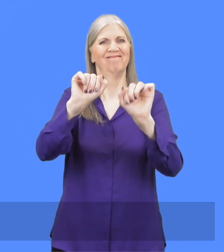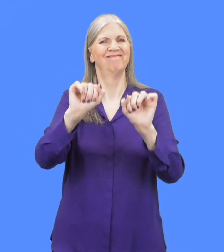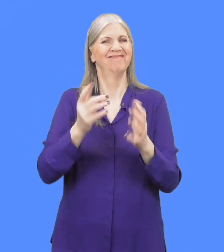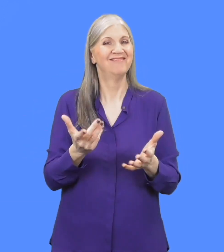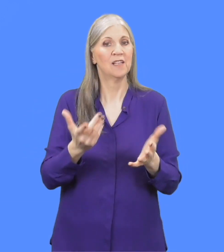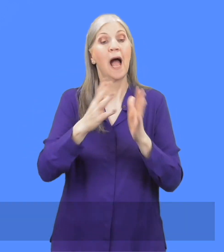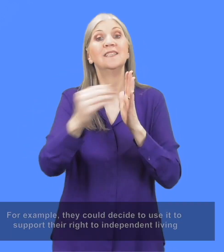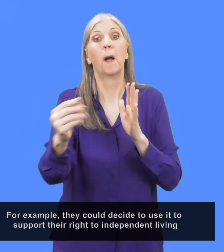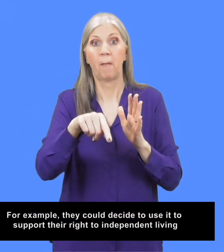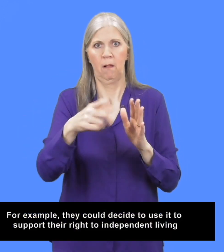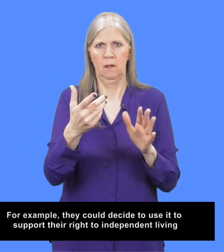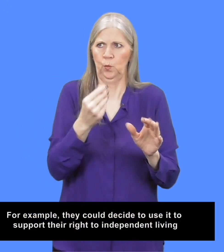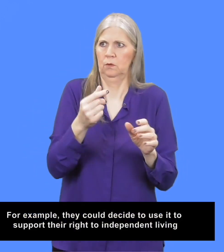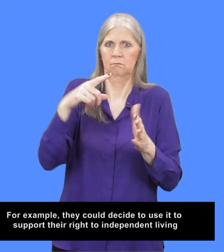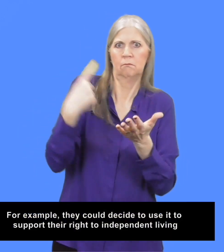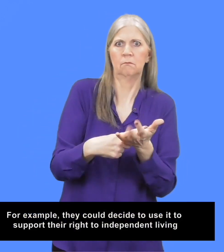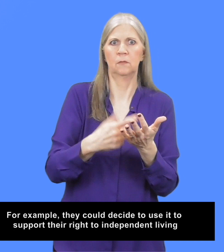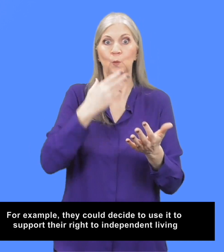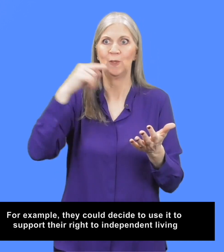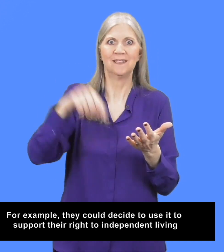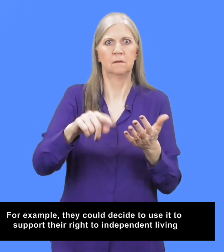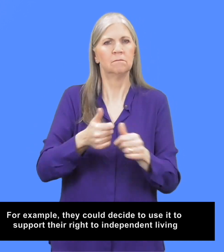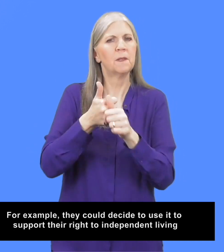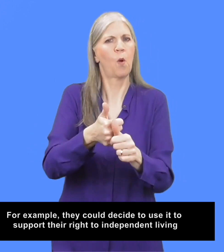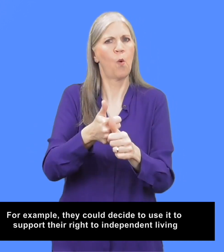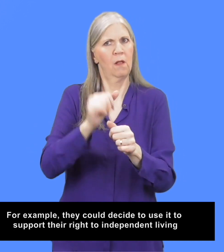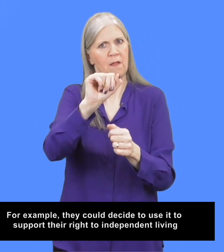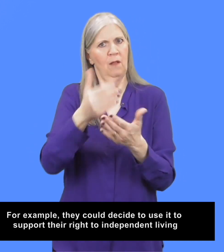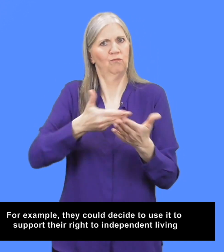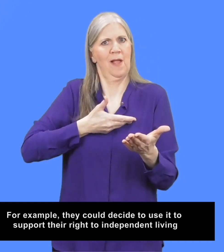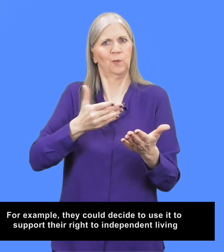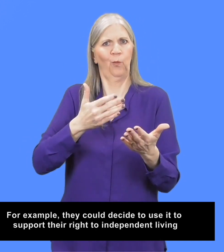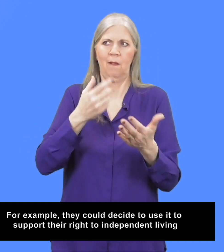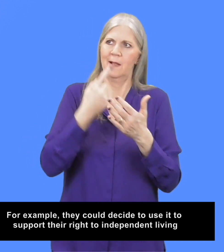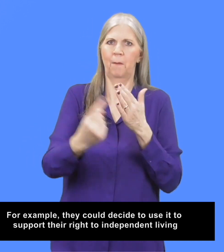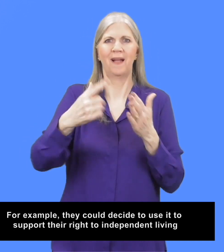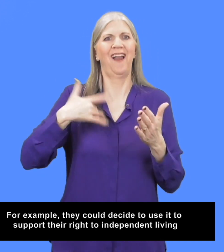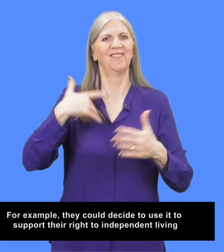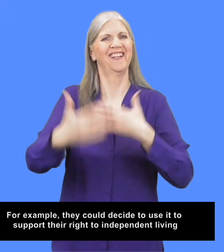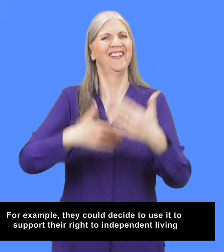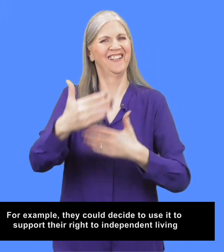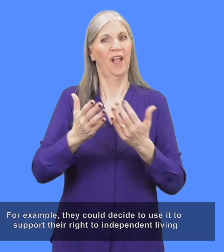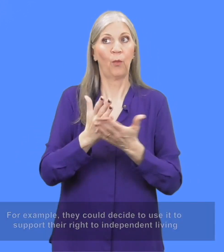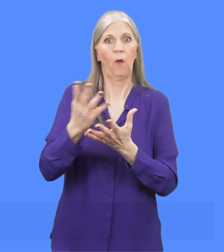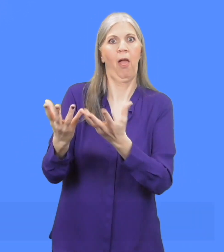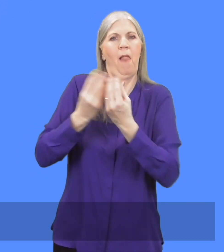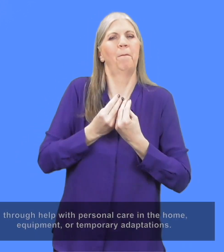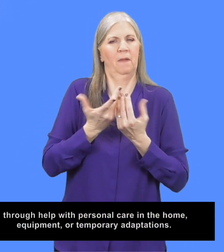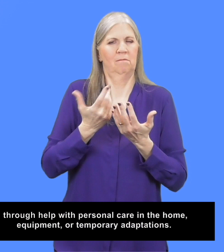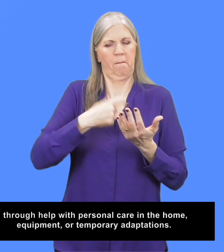For example, they could decide to use it to support their right to independent living, through help with personal care in the